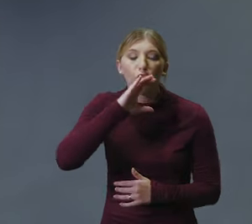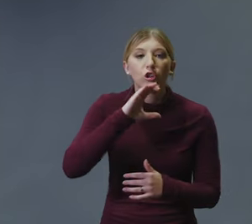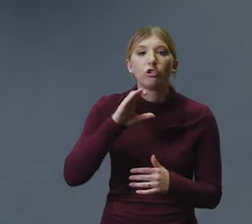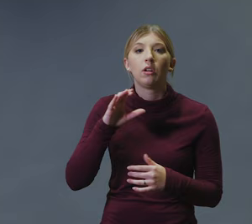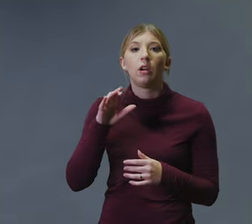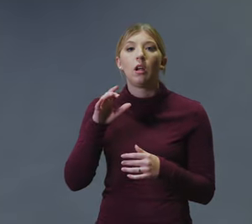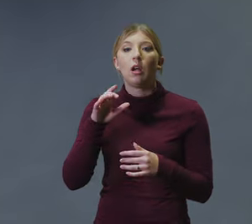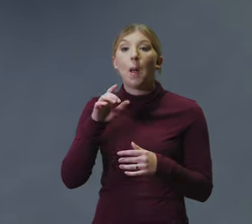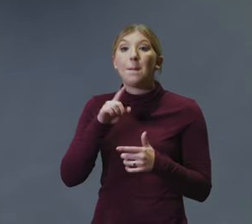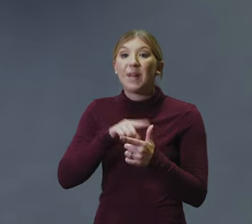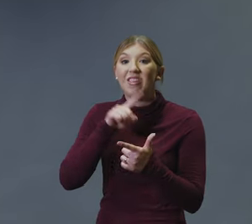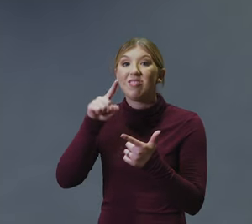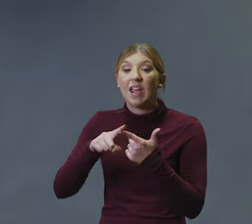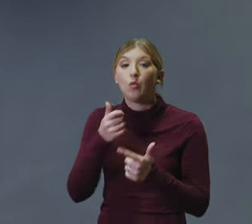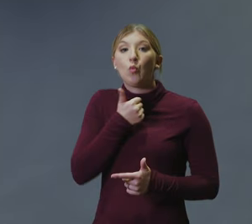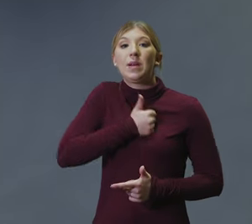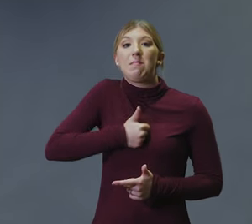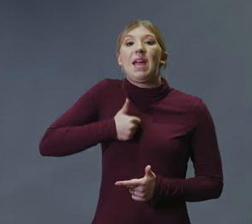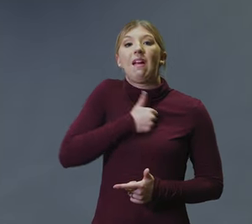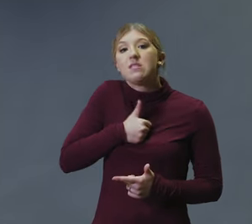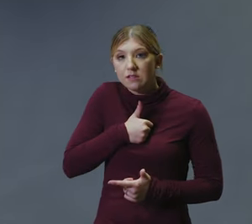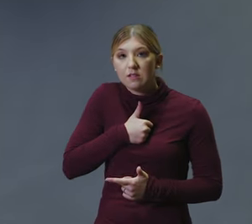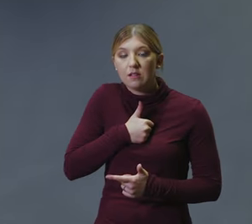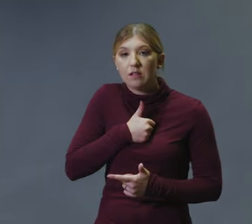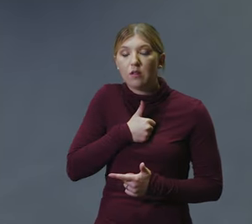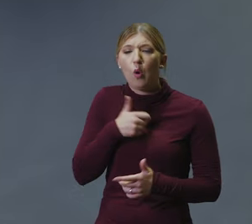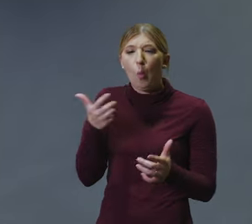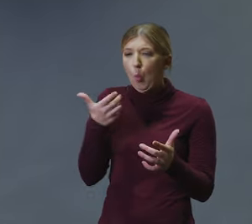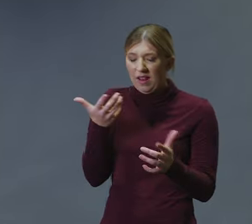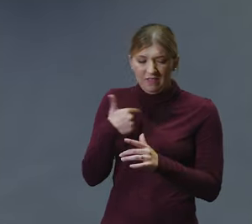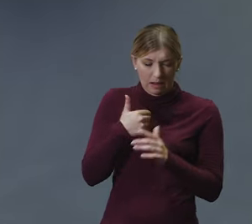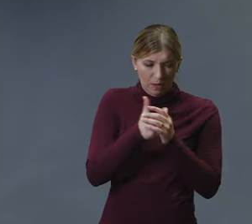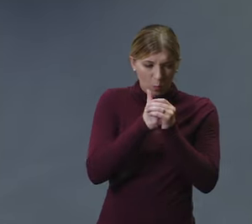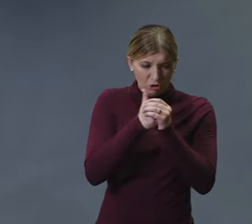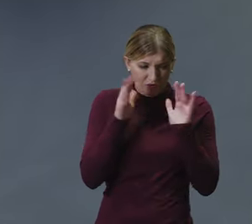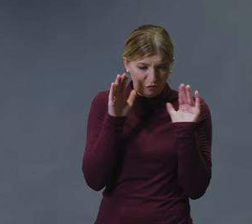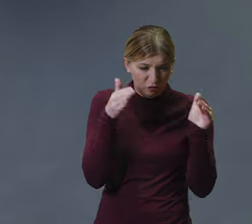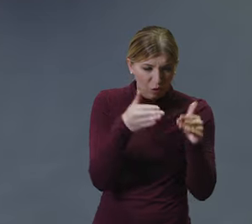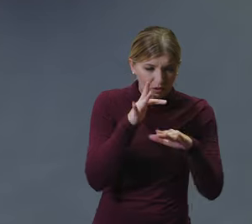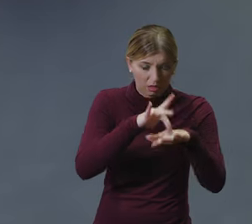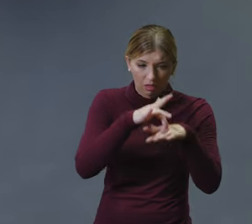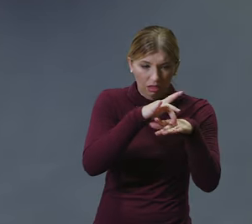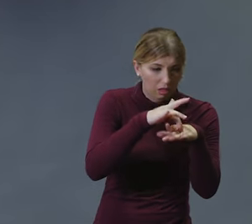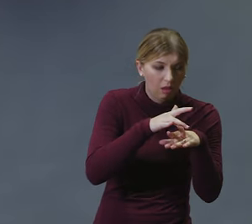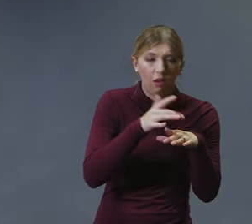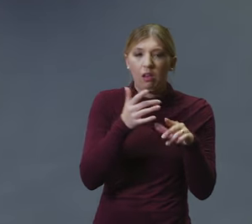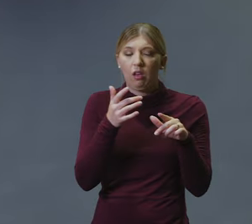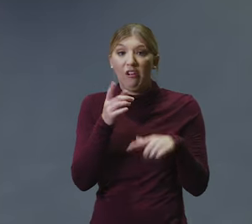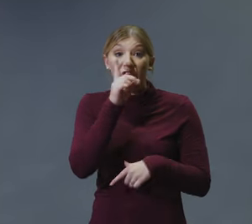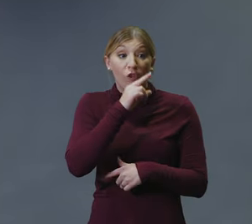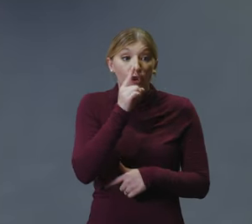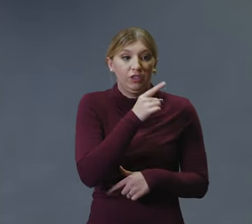then repent of them. What have I been worshiping lately? Where have I been worshiping